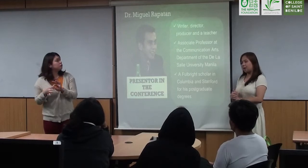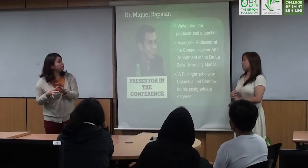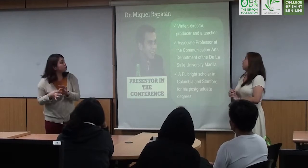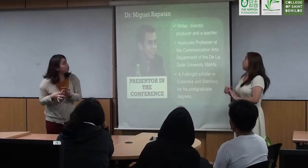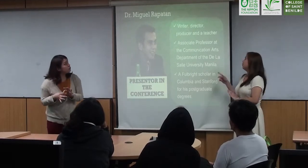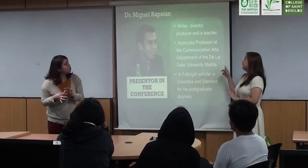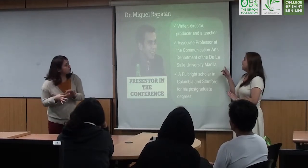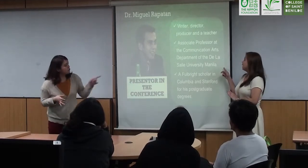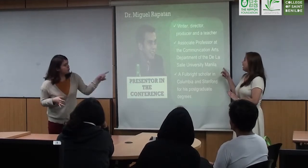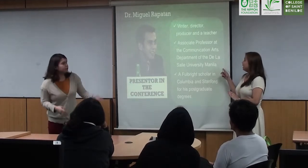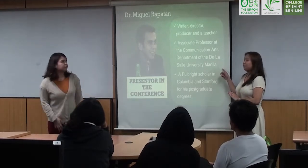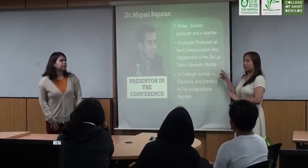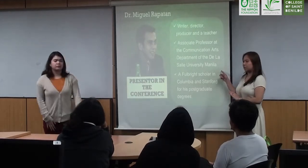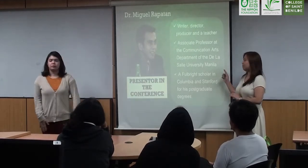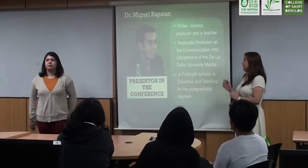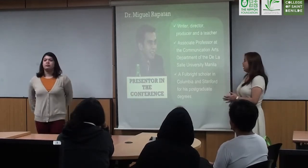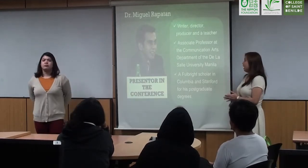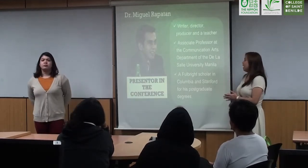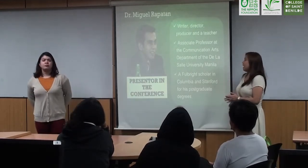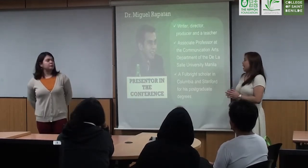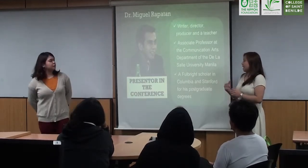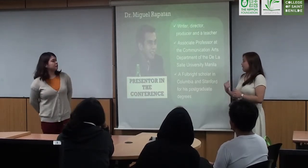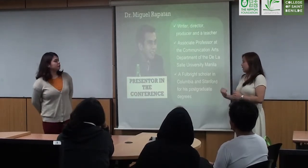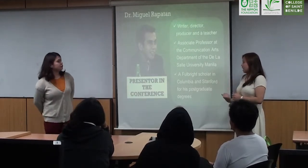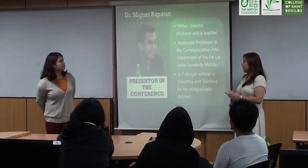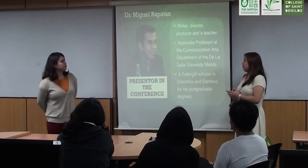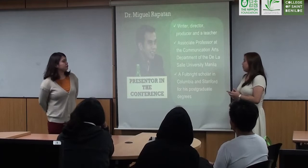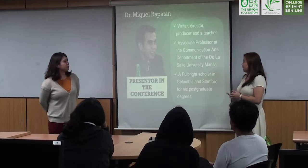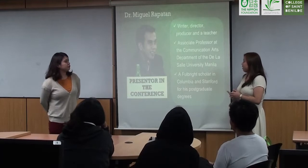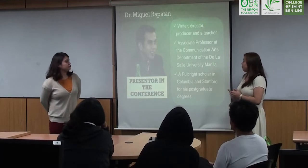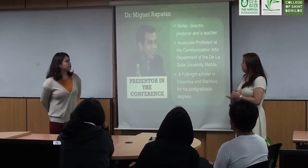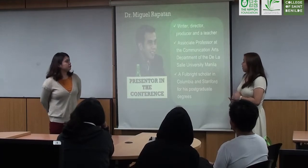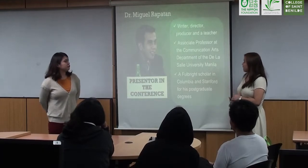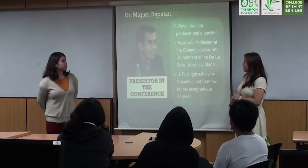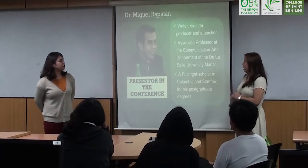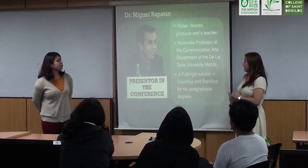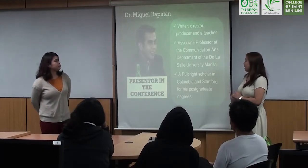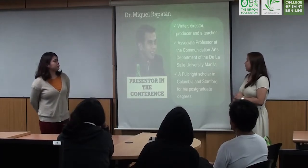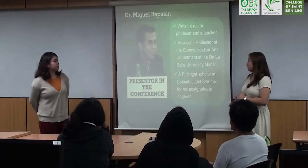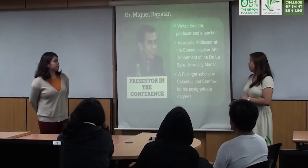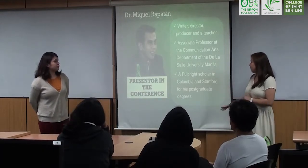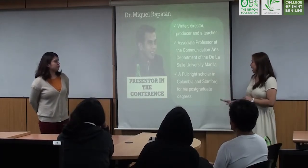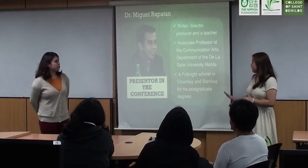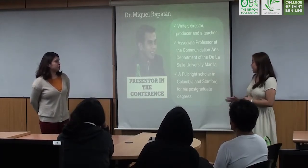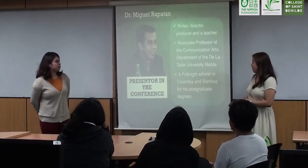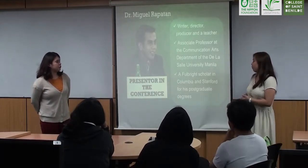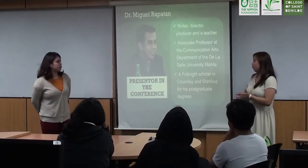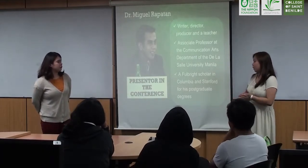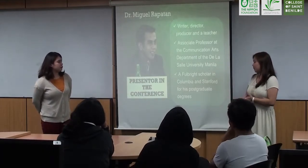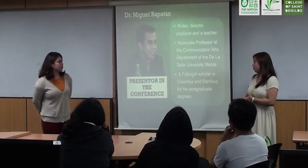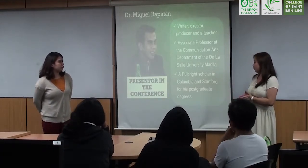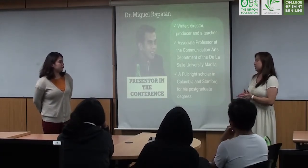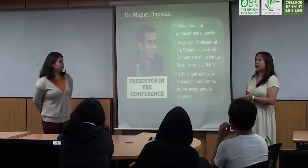Communication Arts Department of the De La Salle University, Manila, and he was a Fulbright scholar in Columbia